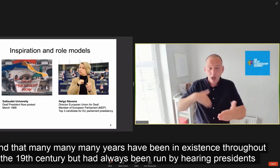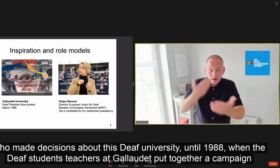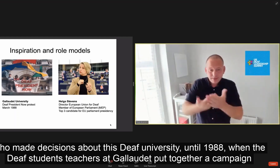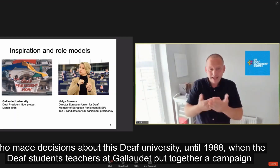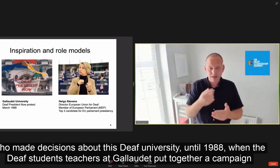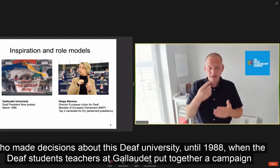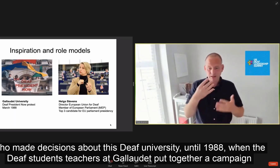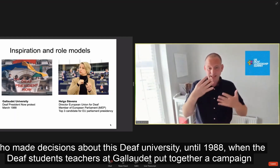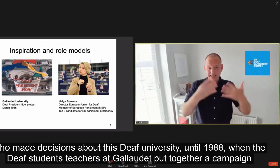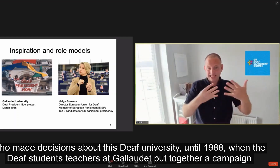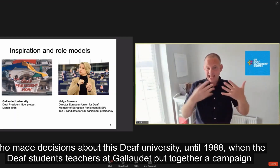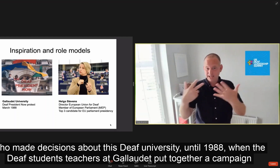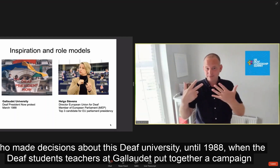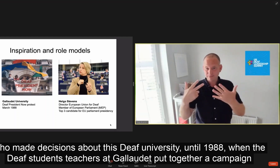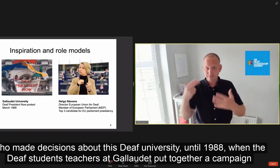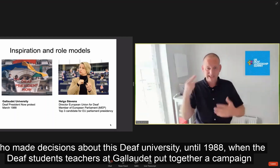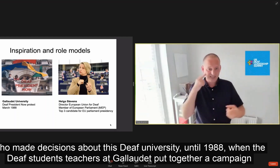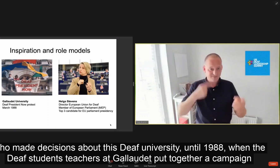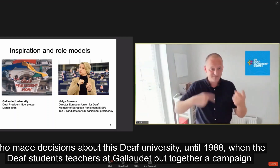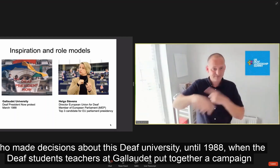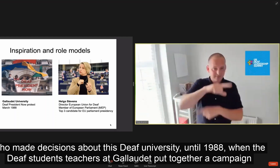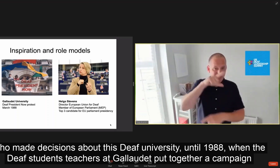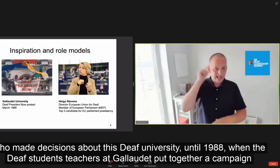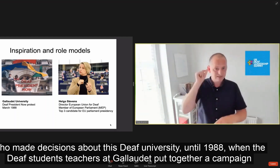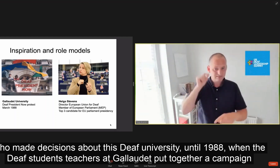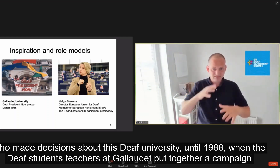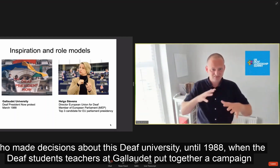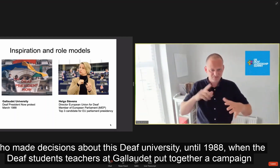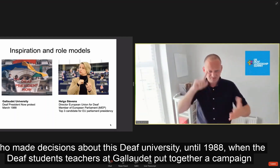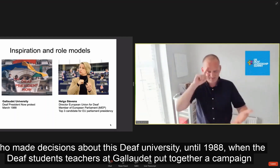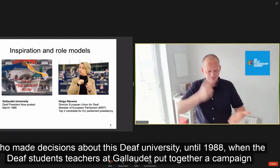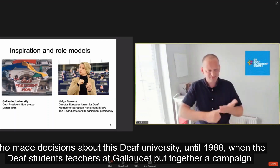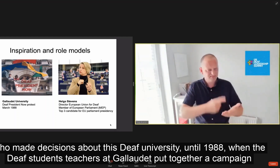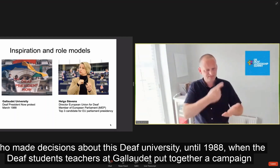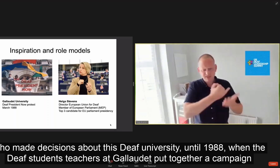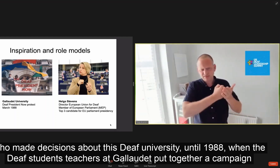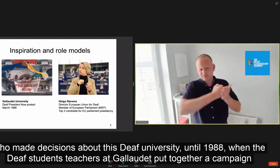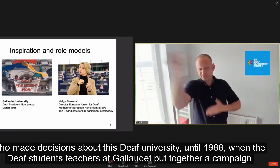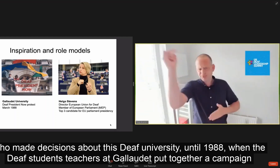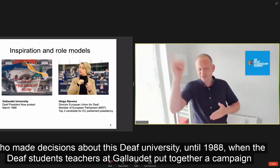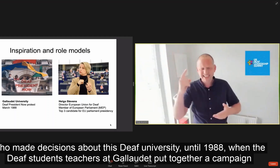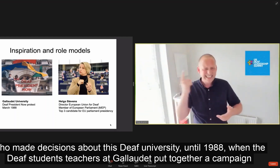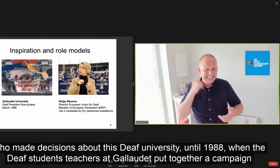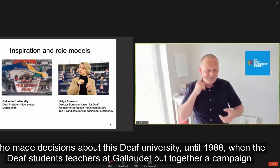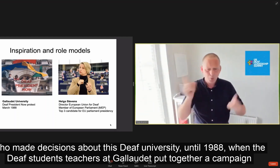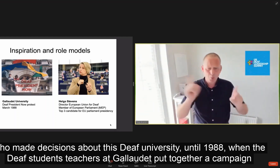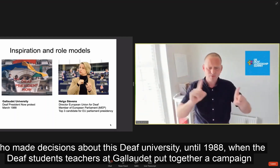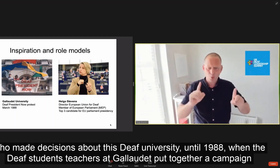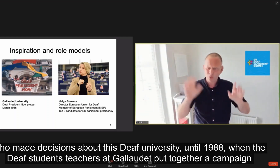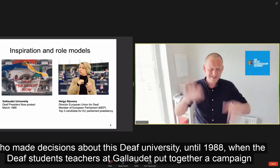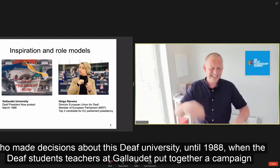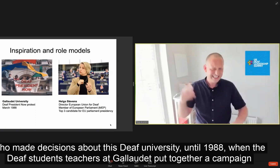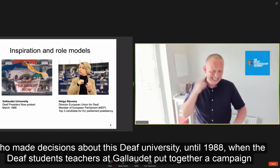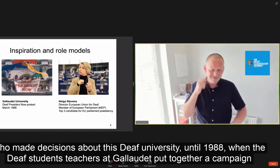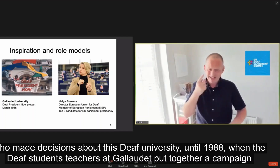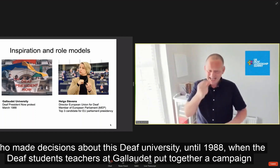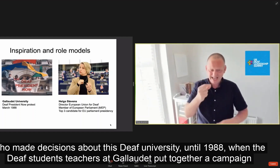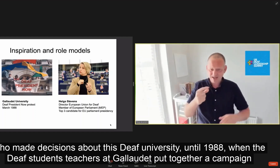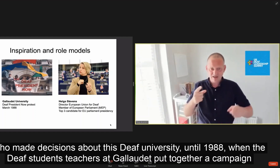decisions about this deaf university until 1988, when the deaf students and the deaf teachers at